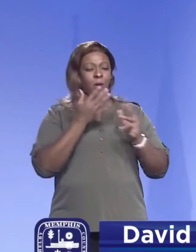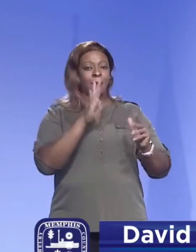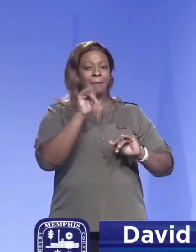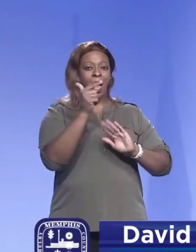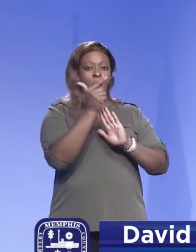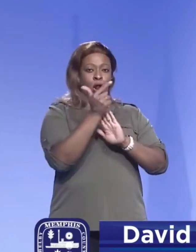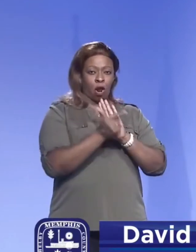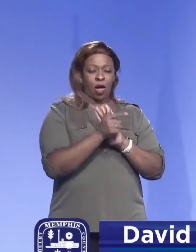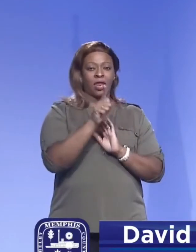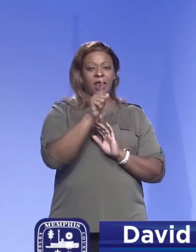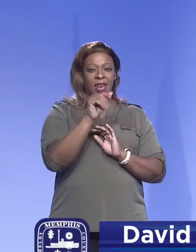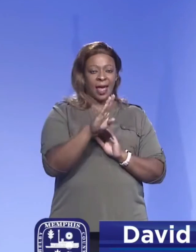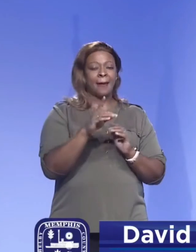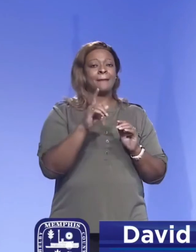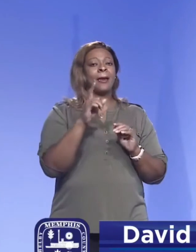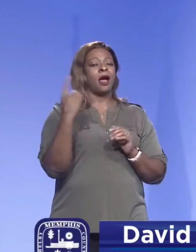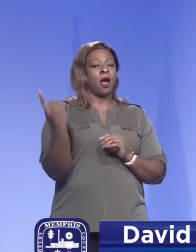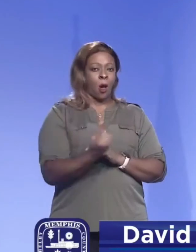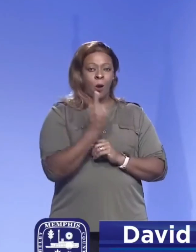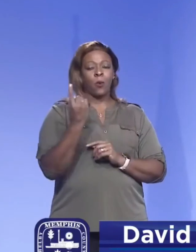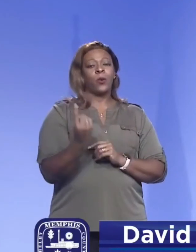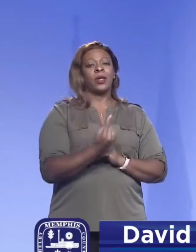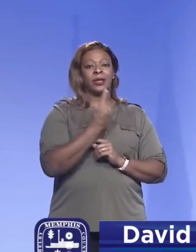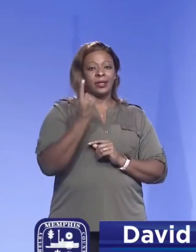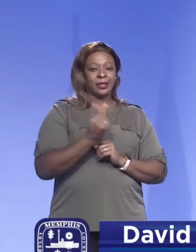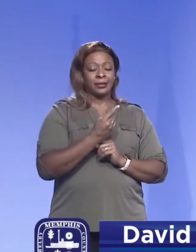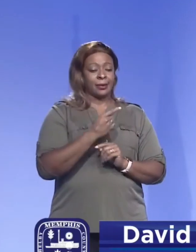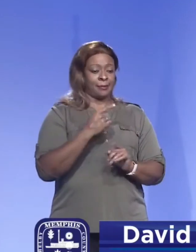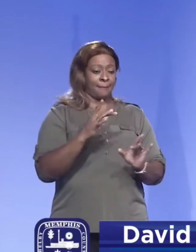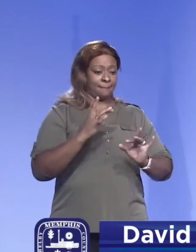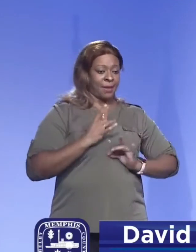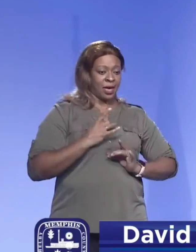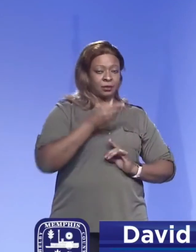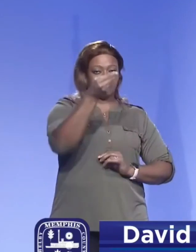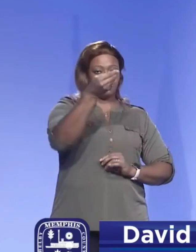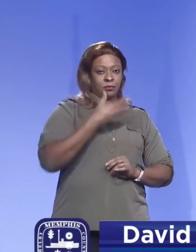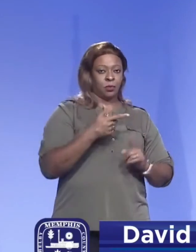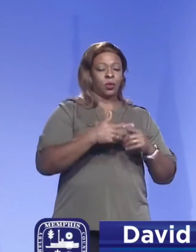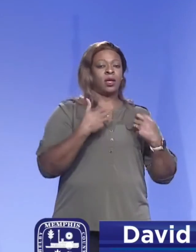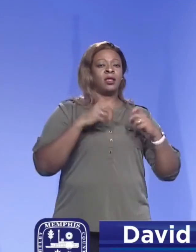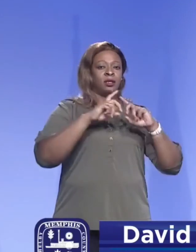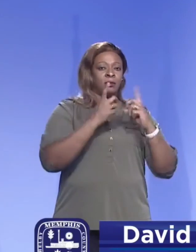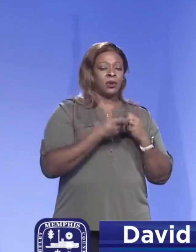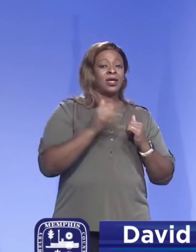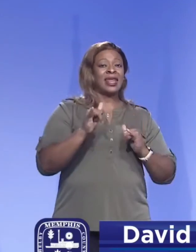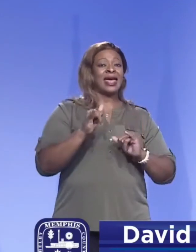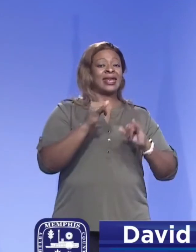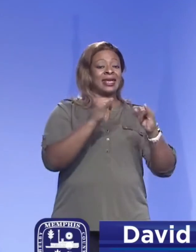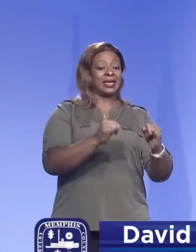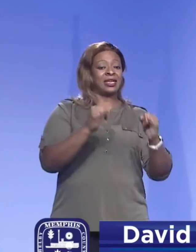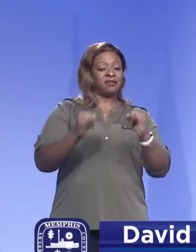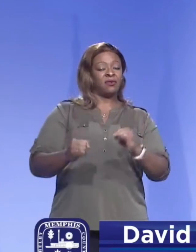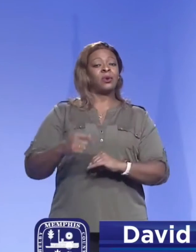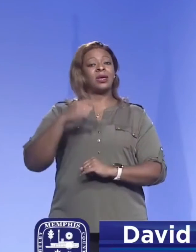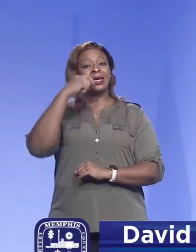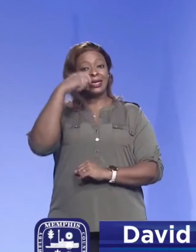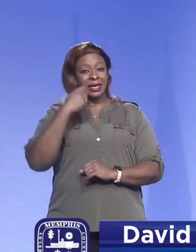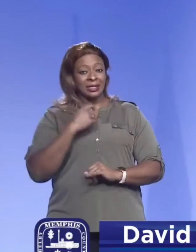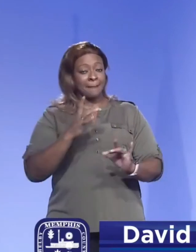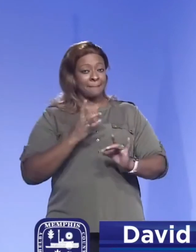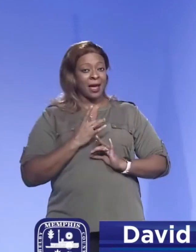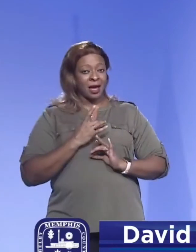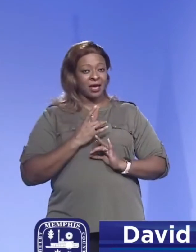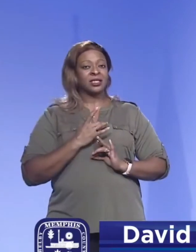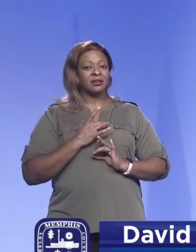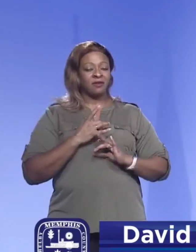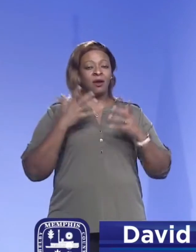the laboratories had always report these cases, and so the individuals who have tested positive